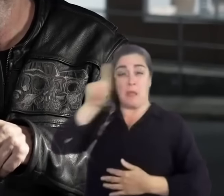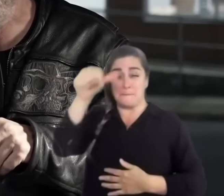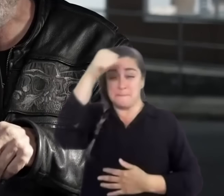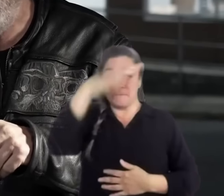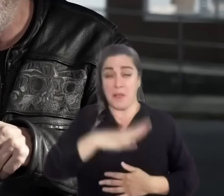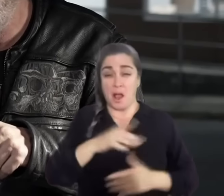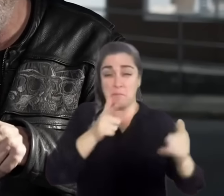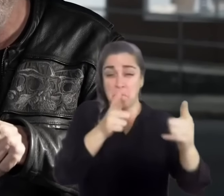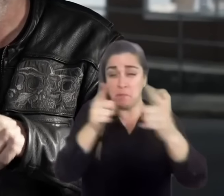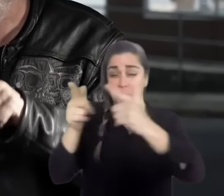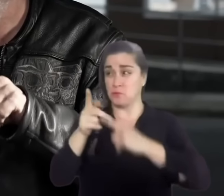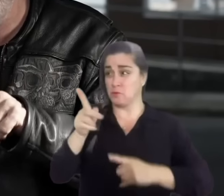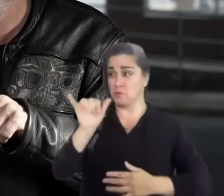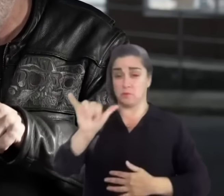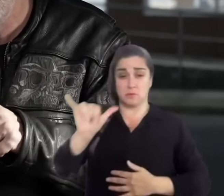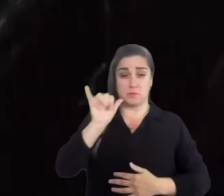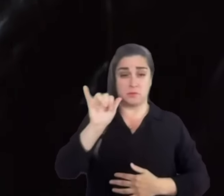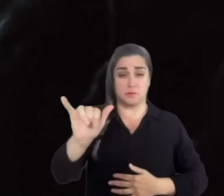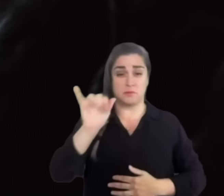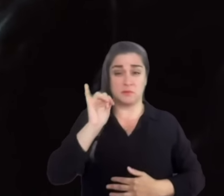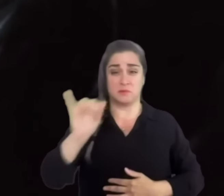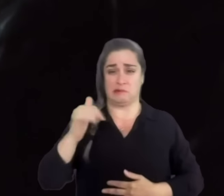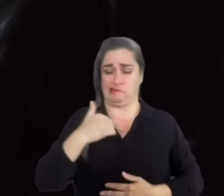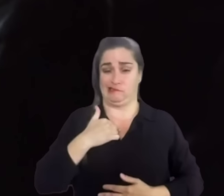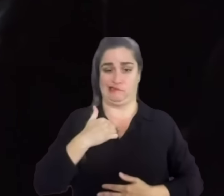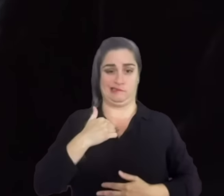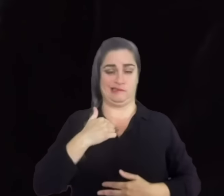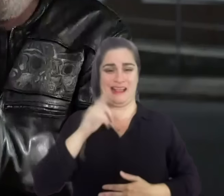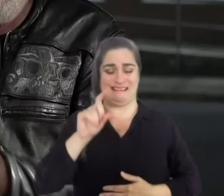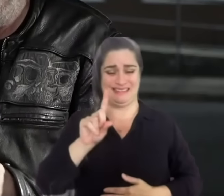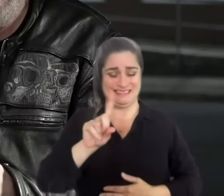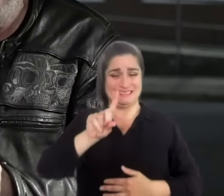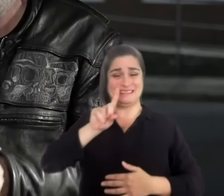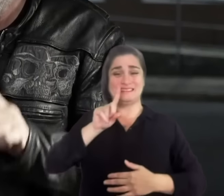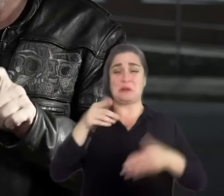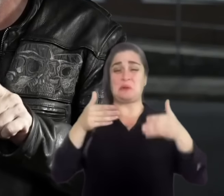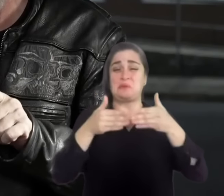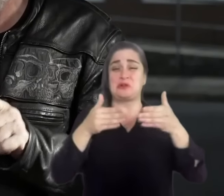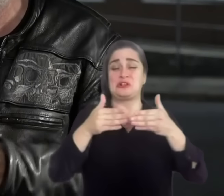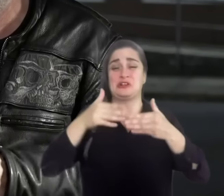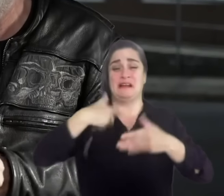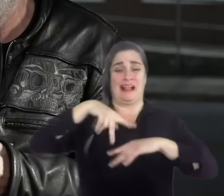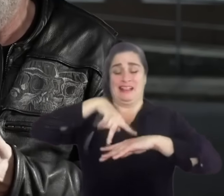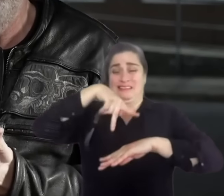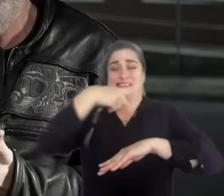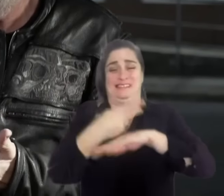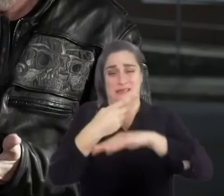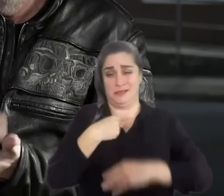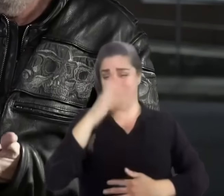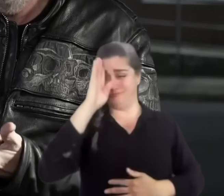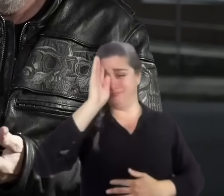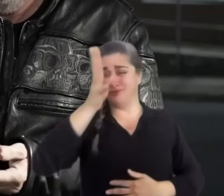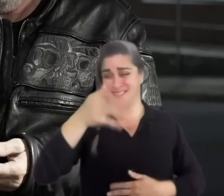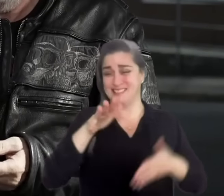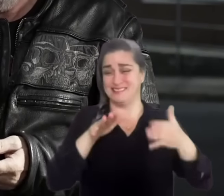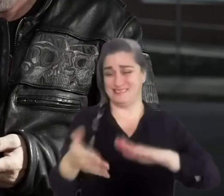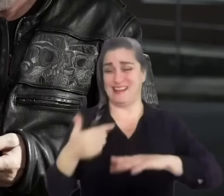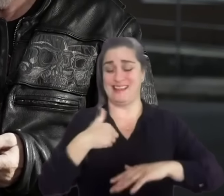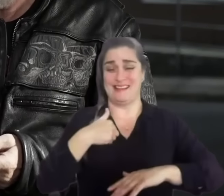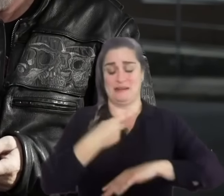I don't know how many more after that, we saw a man start shooting. I was essentially in a corner. So, I went to the ground.